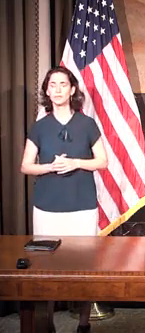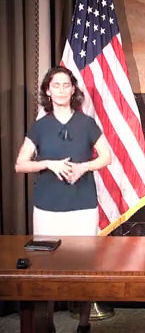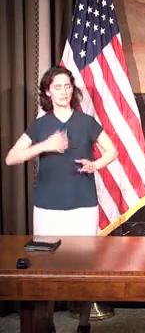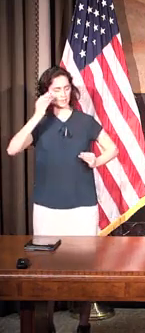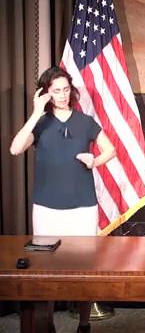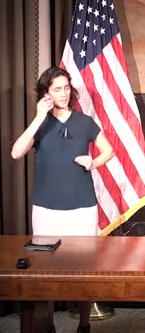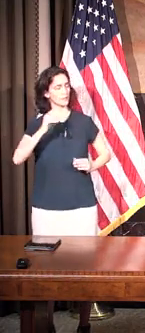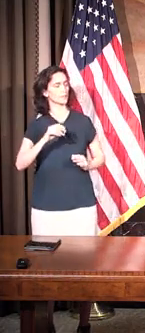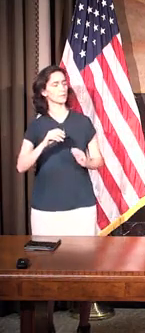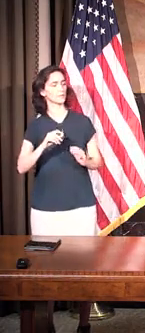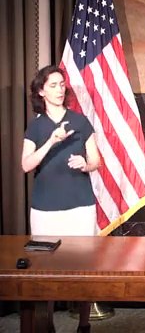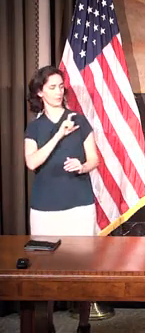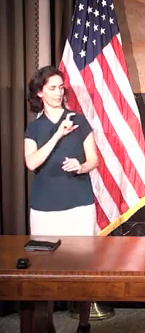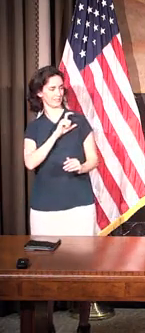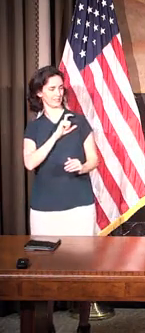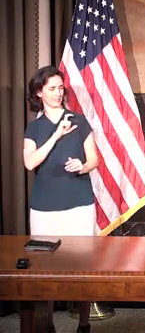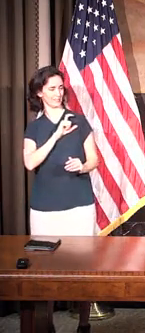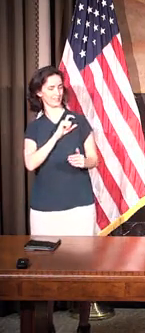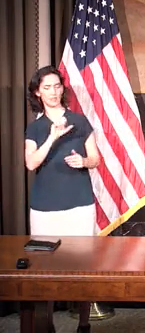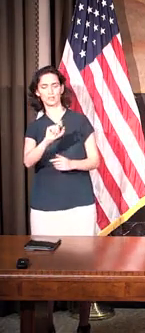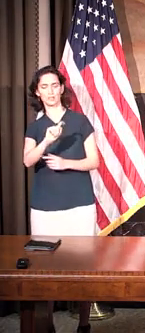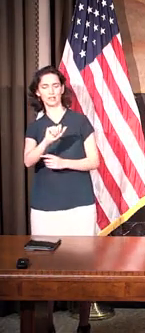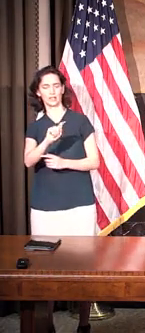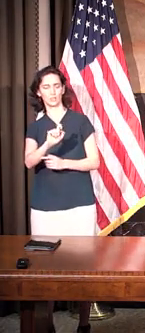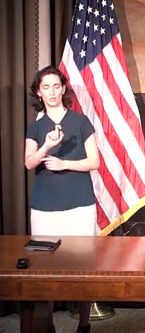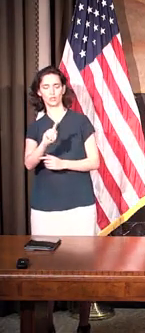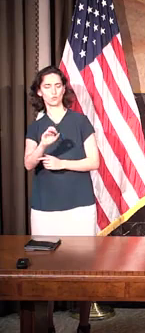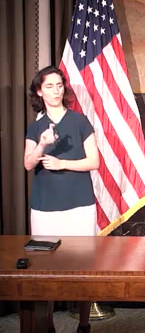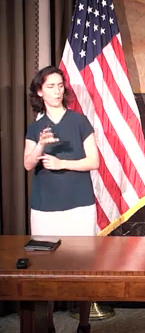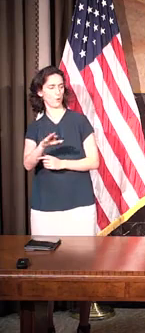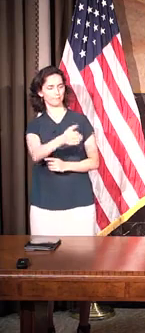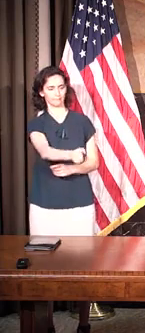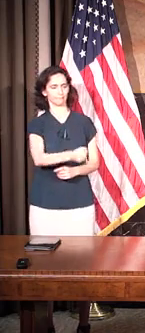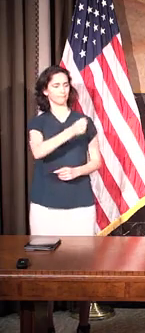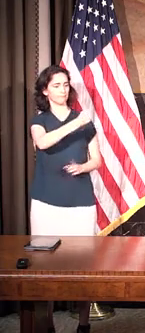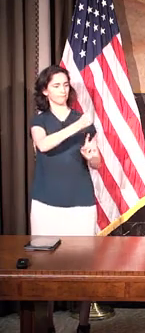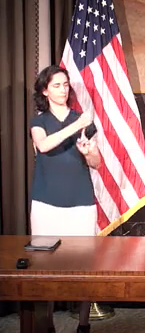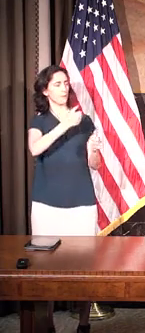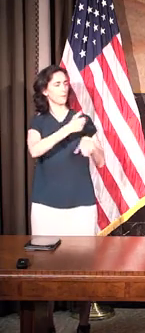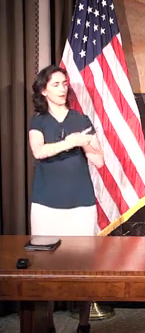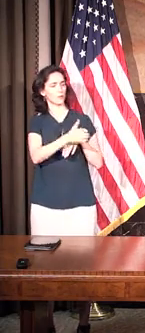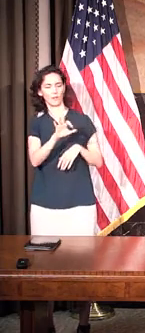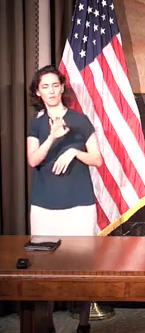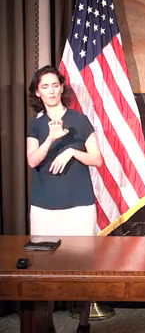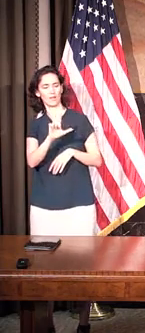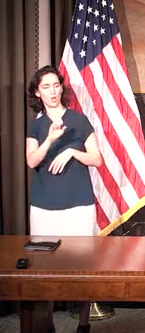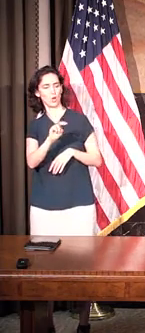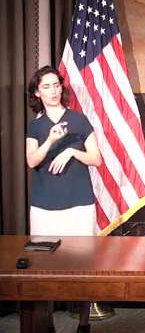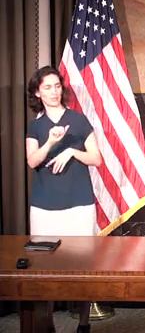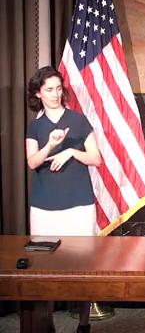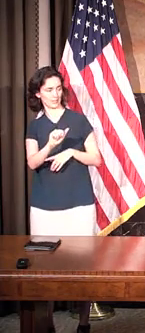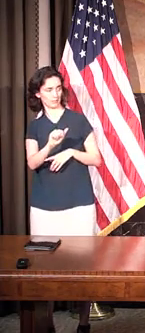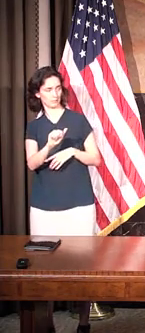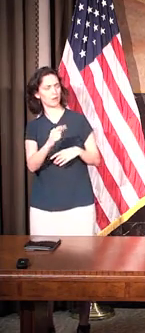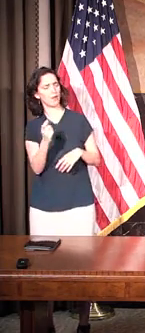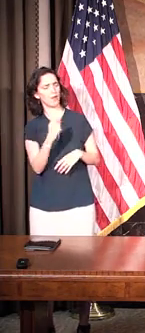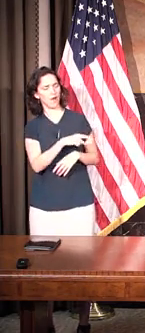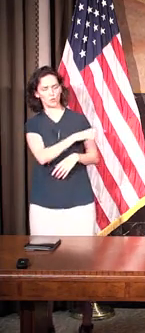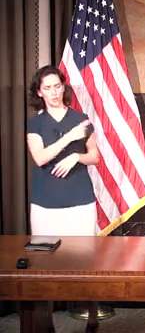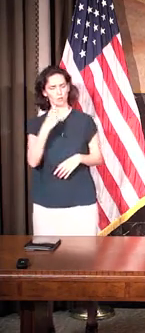The state trooper was just indicted on felony charges, and we just want to know if you have confidence that